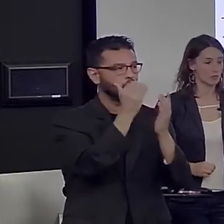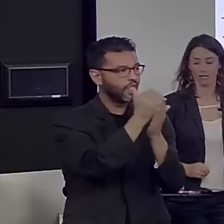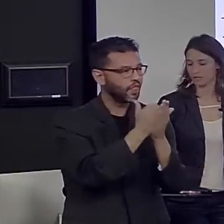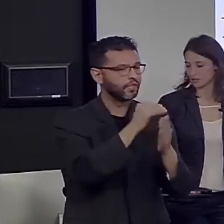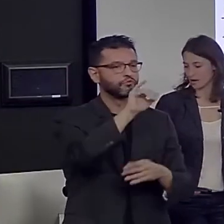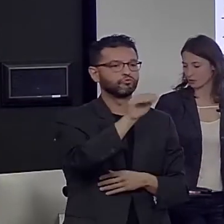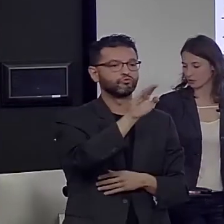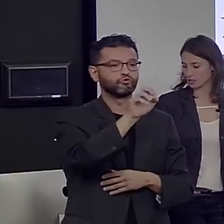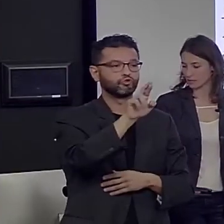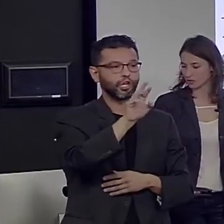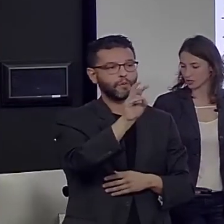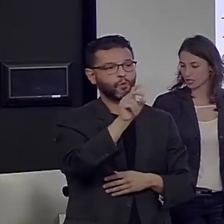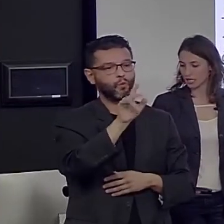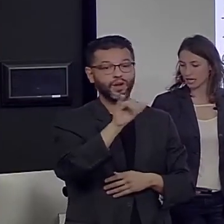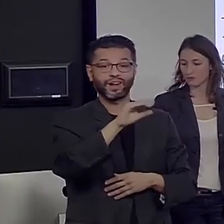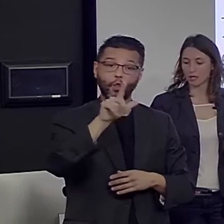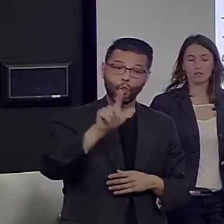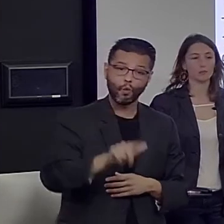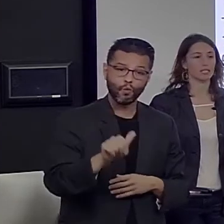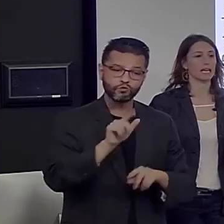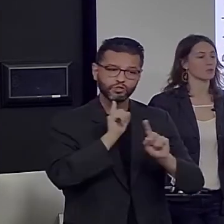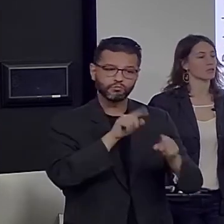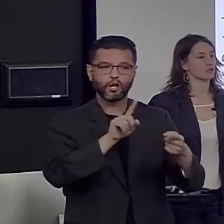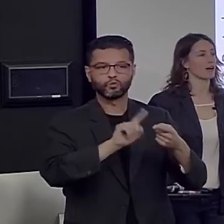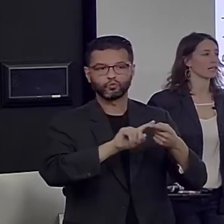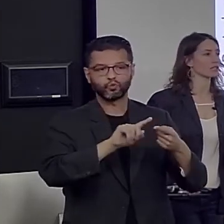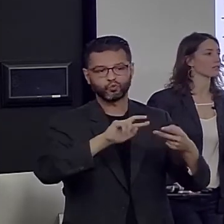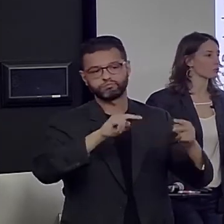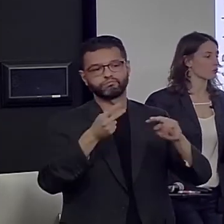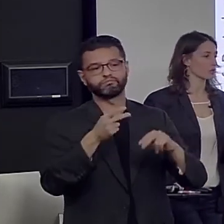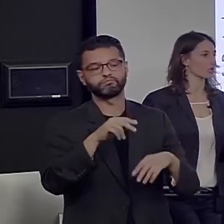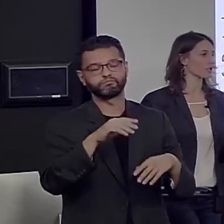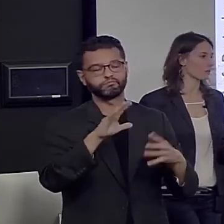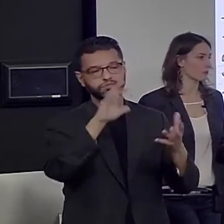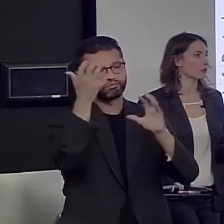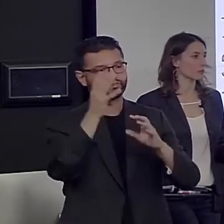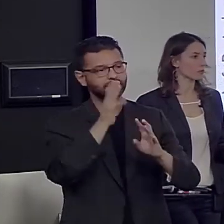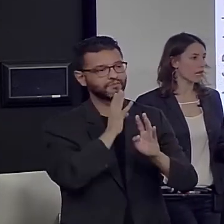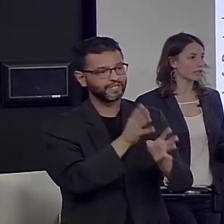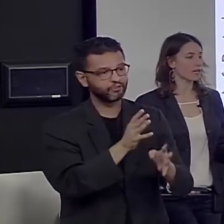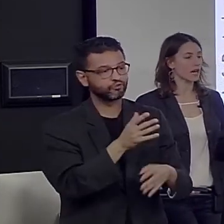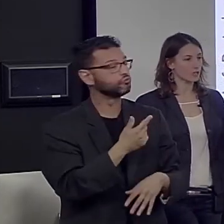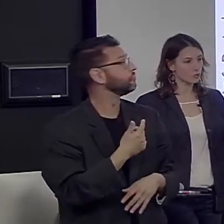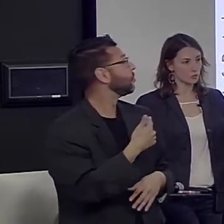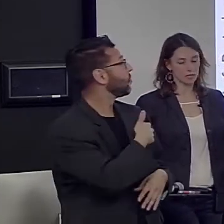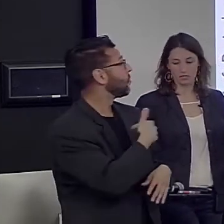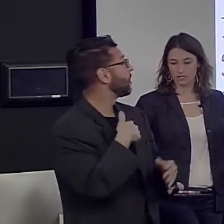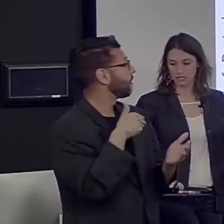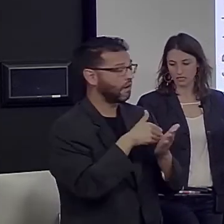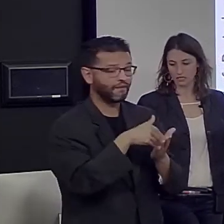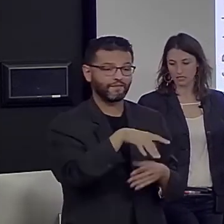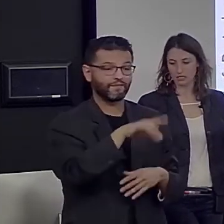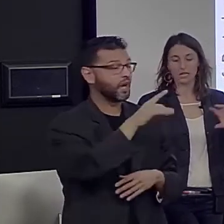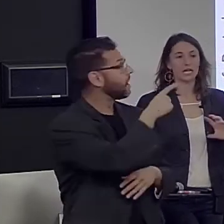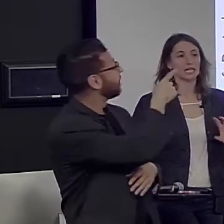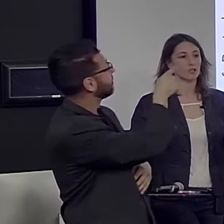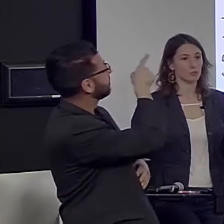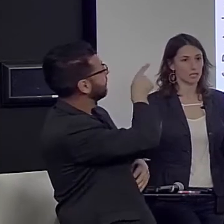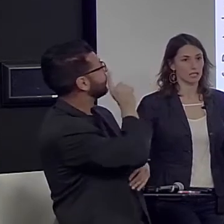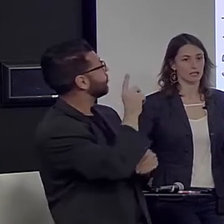lowest responses to backward speech. And remarkably, that is what you find in the visual cortex of people who are blind. Highest responses to